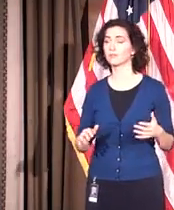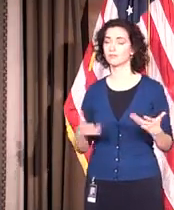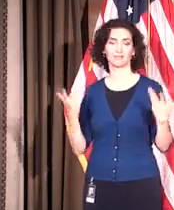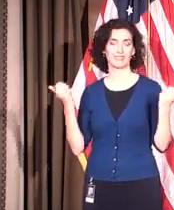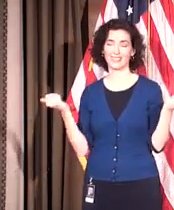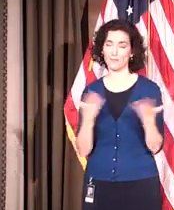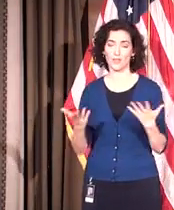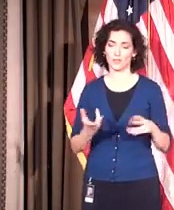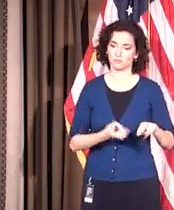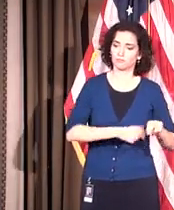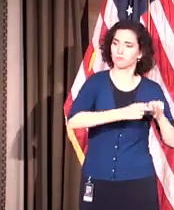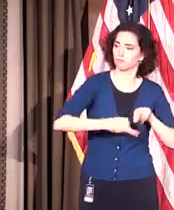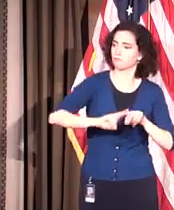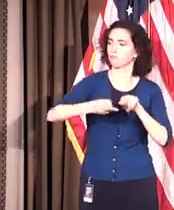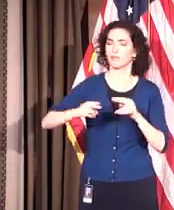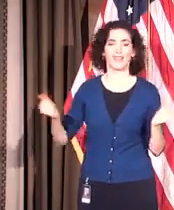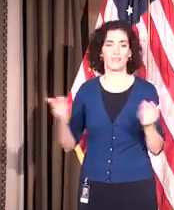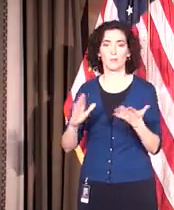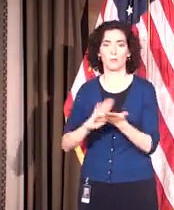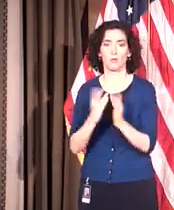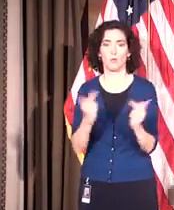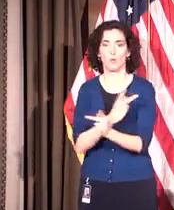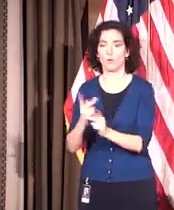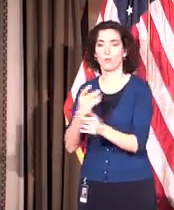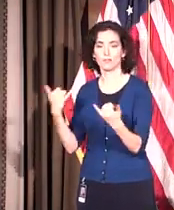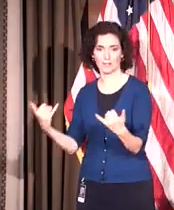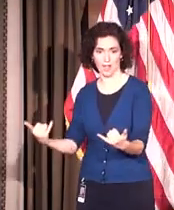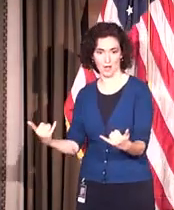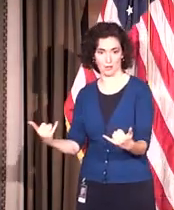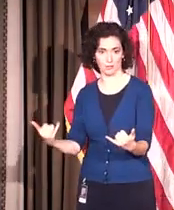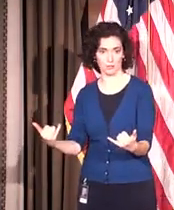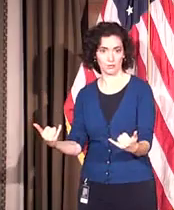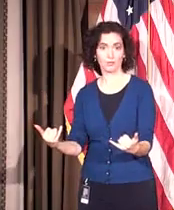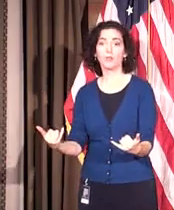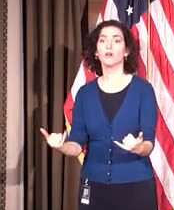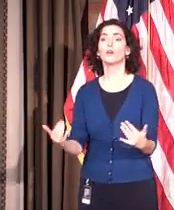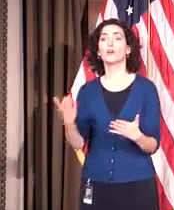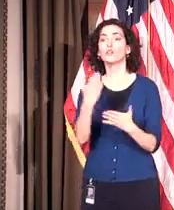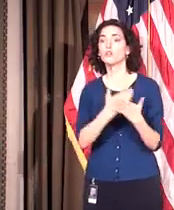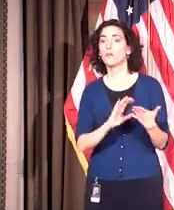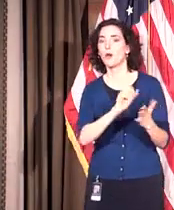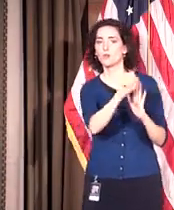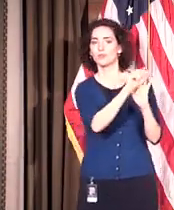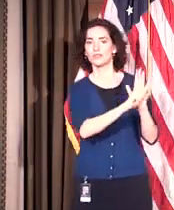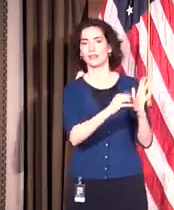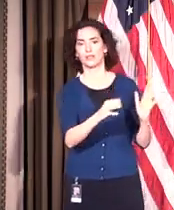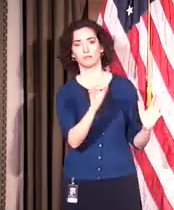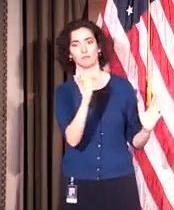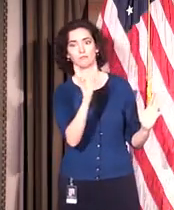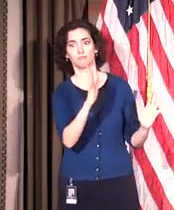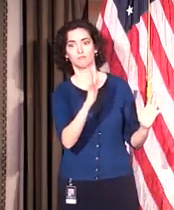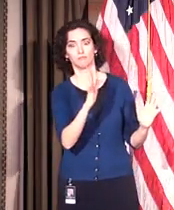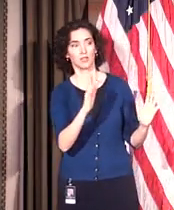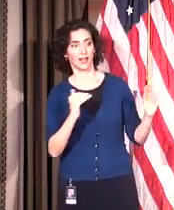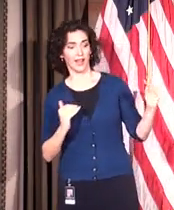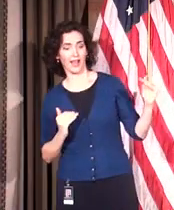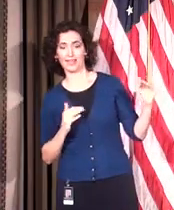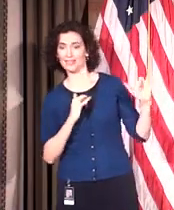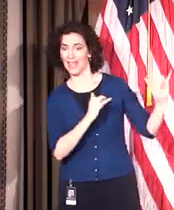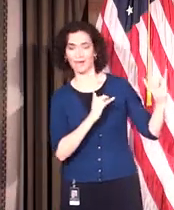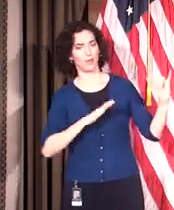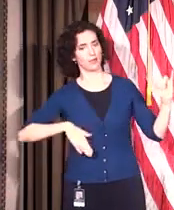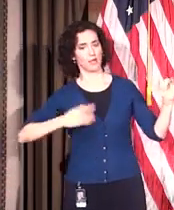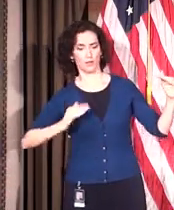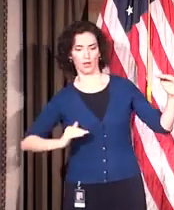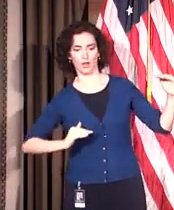board. As the governor mentioned, we're not yet at the place that some other states are, but that